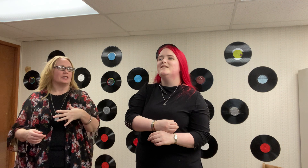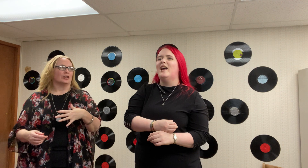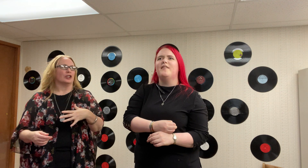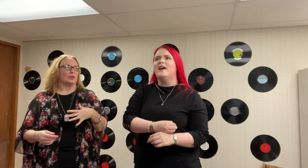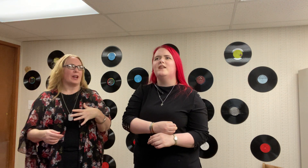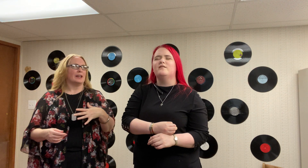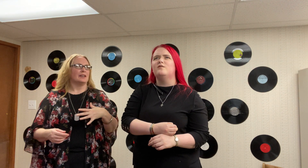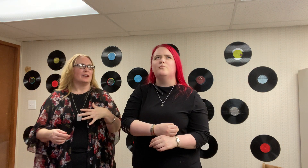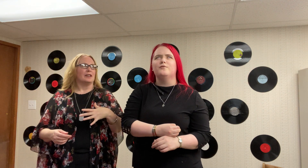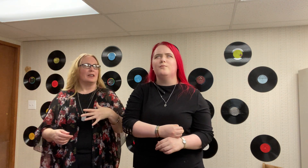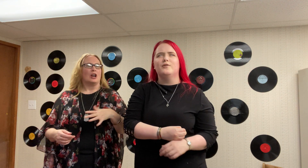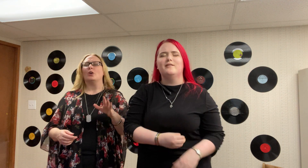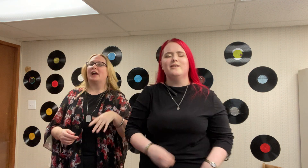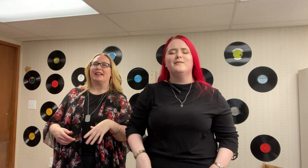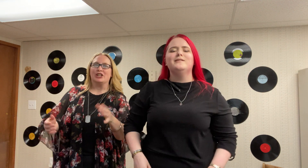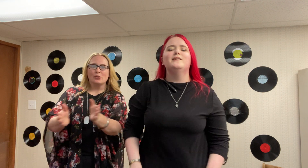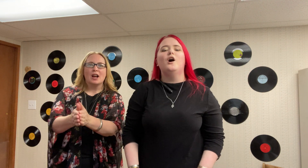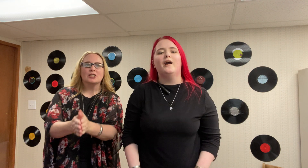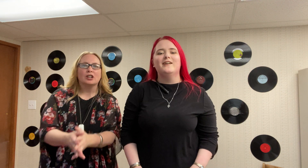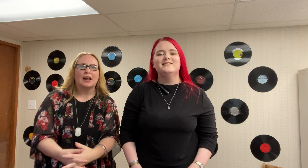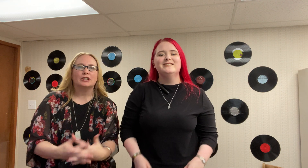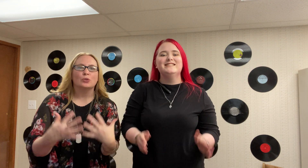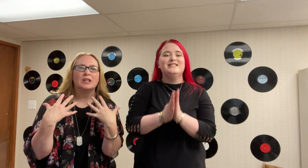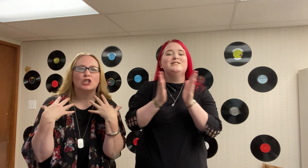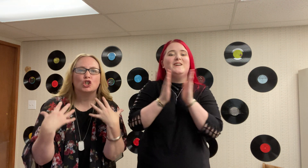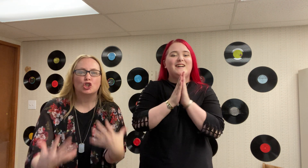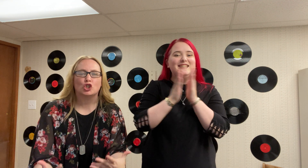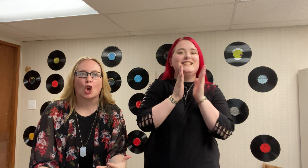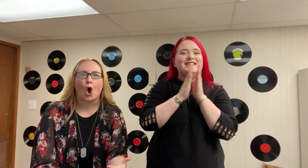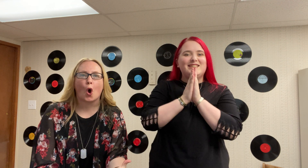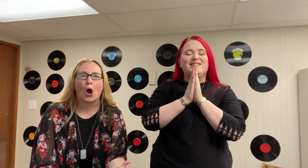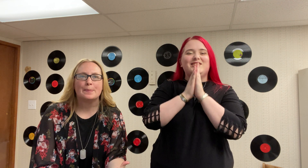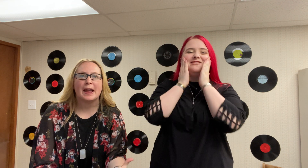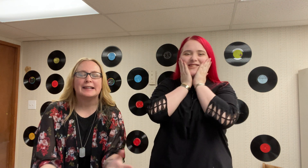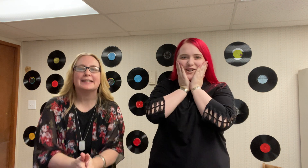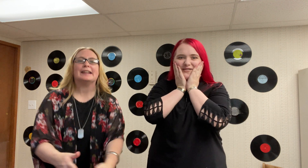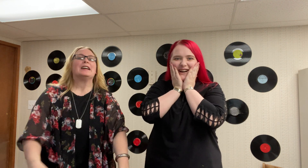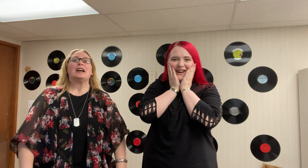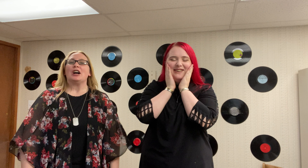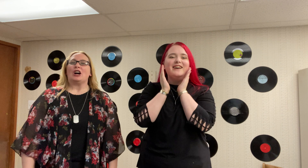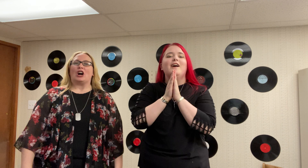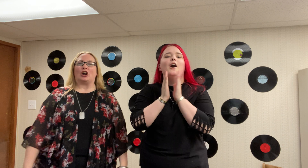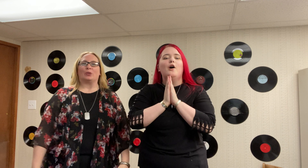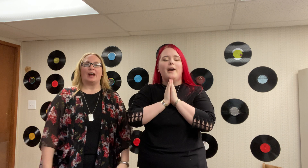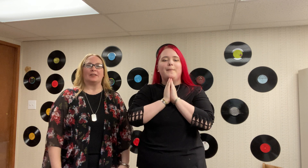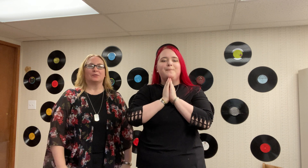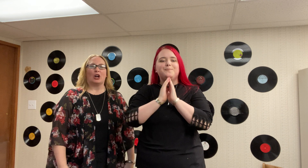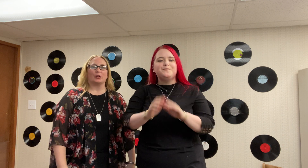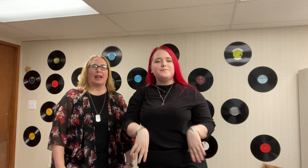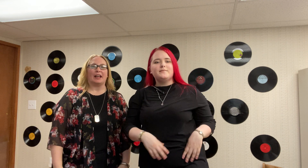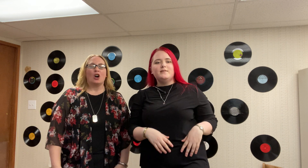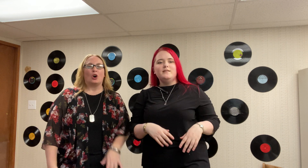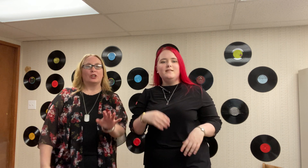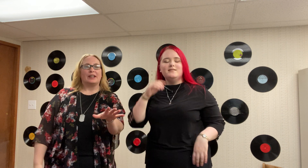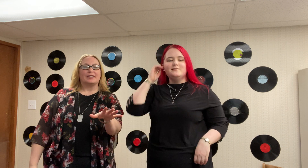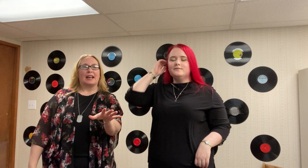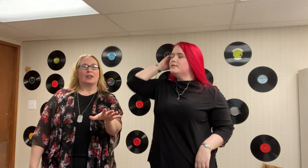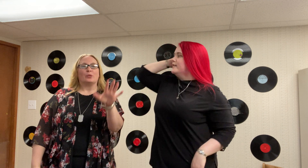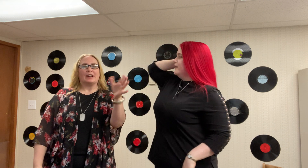learn, the ending's right? super, super easy. Okay, you guys are like doing You are so though. I'm amazing. so proud. All right. Okay. Okay. Hold on a sec. We're gonna